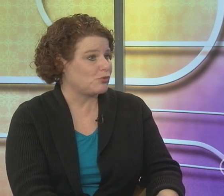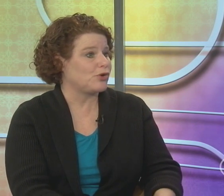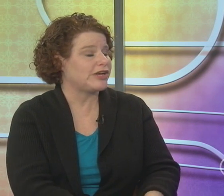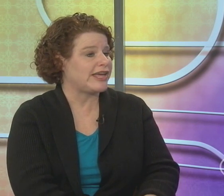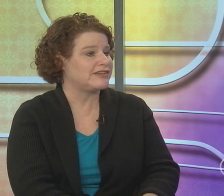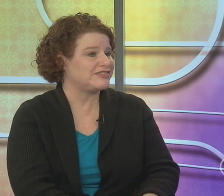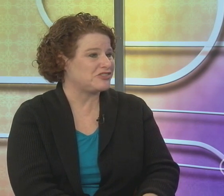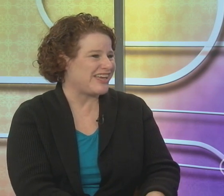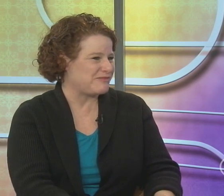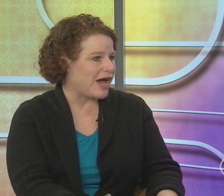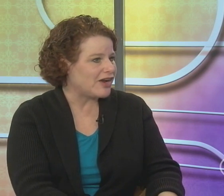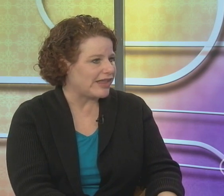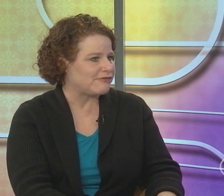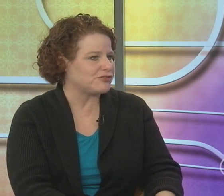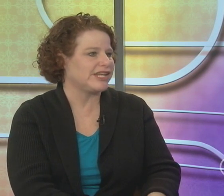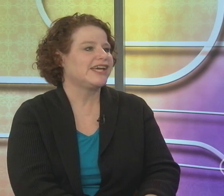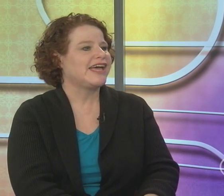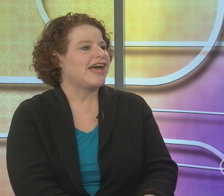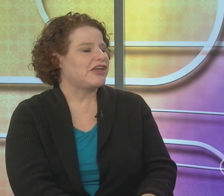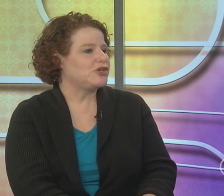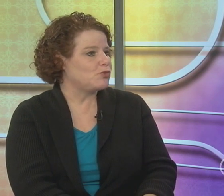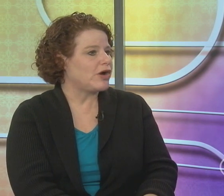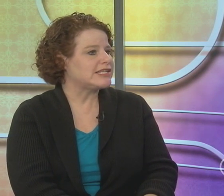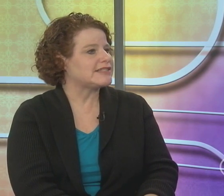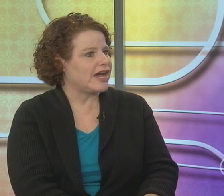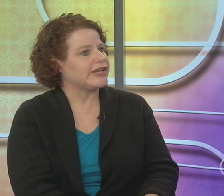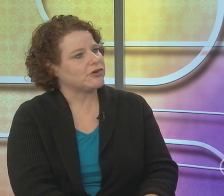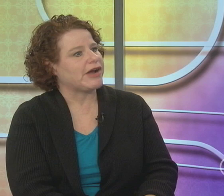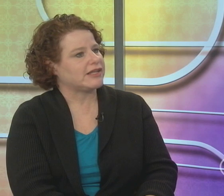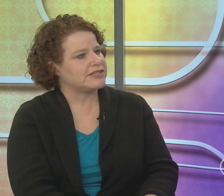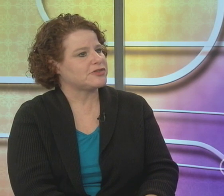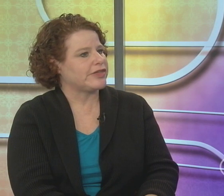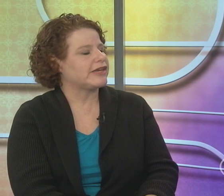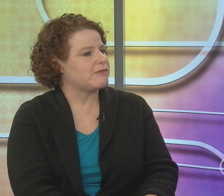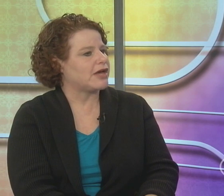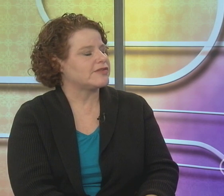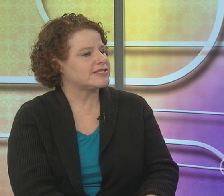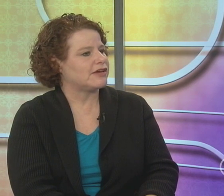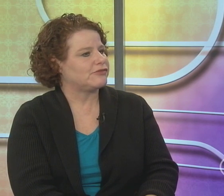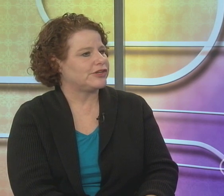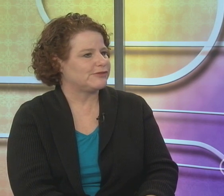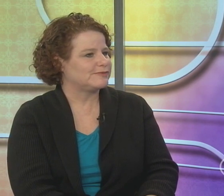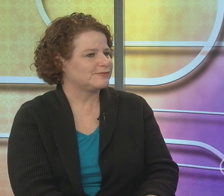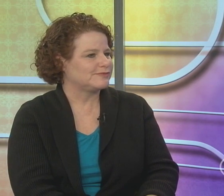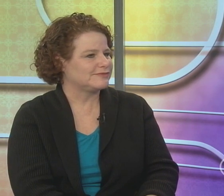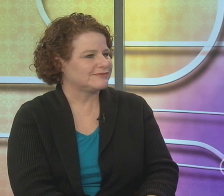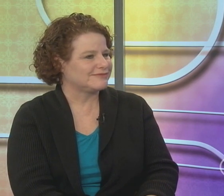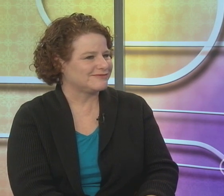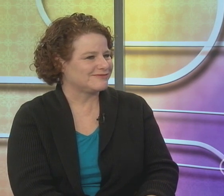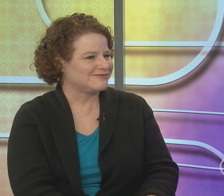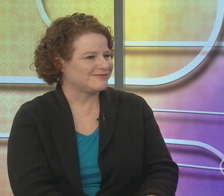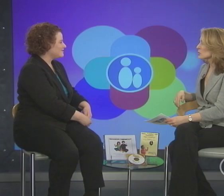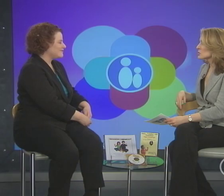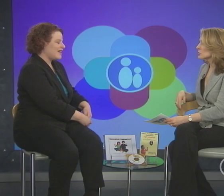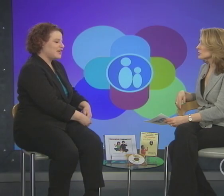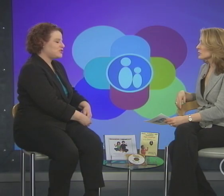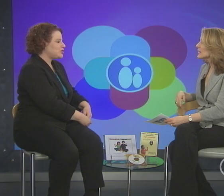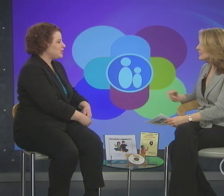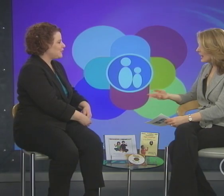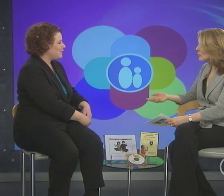word and model after it, you want to sign it correctly so they can model the sign for you. And finally, you used this with your children, sure right? And do. it helped